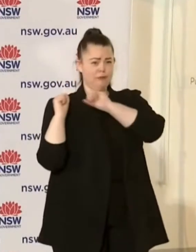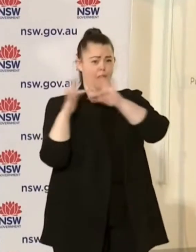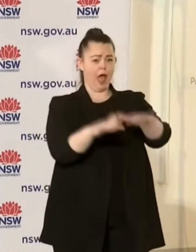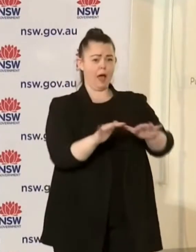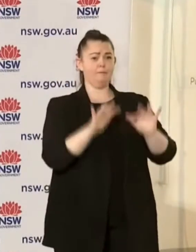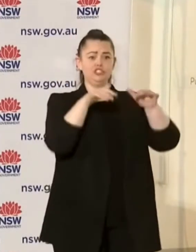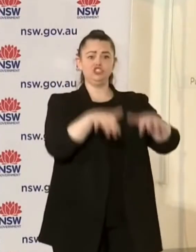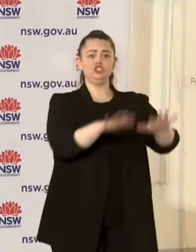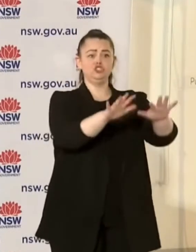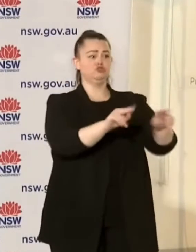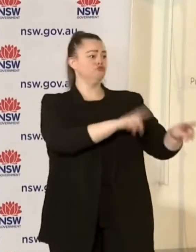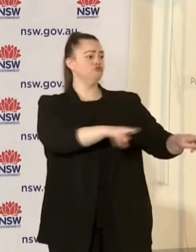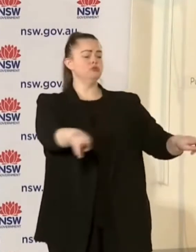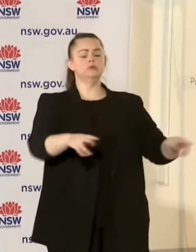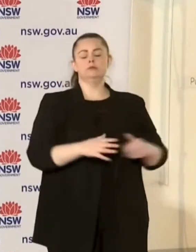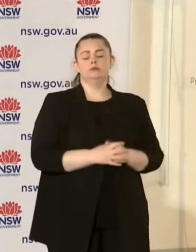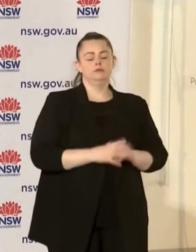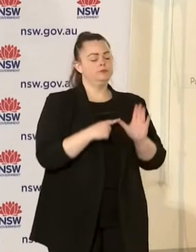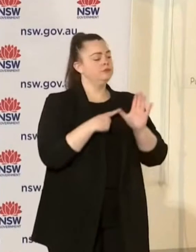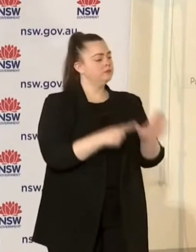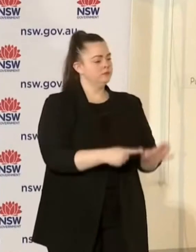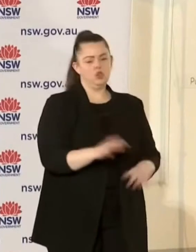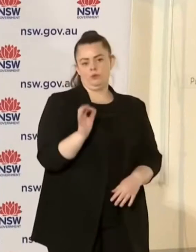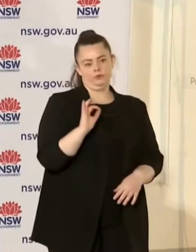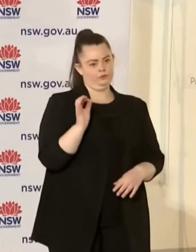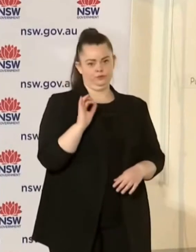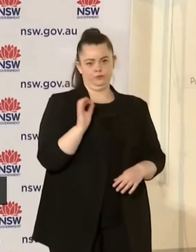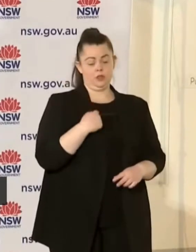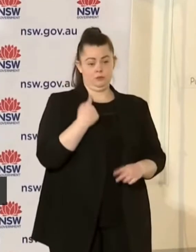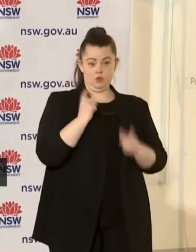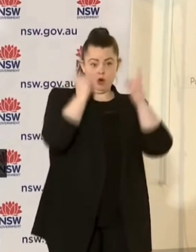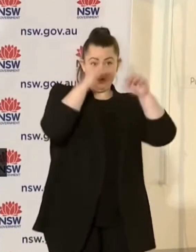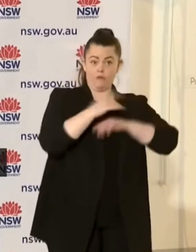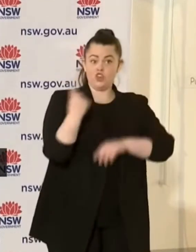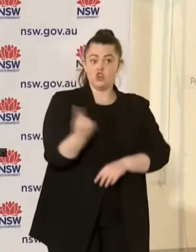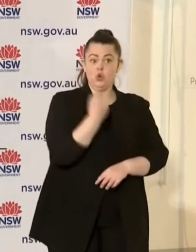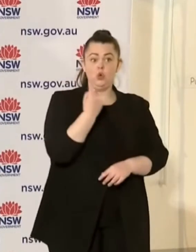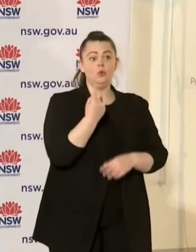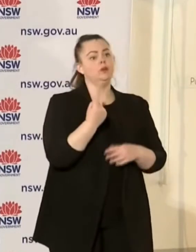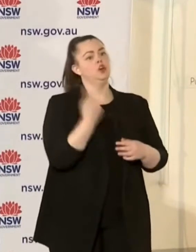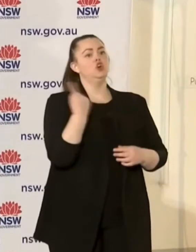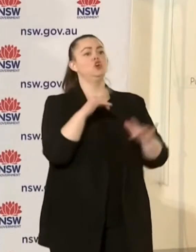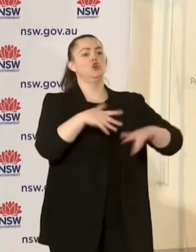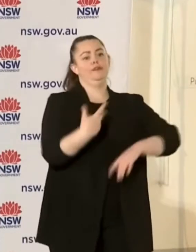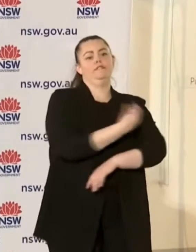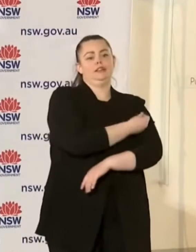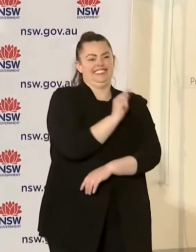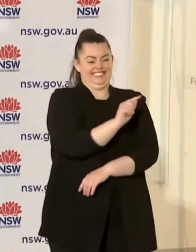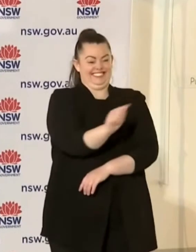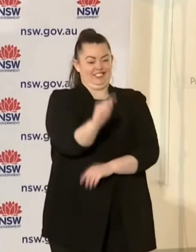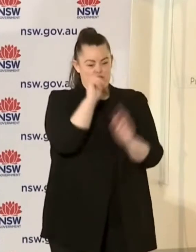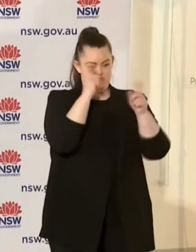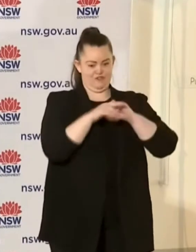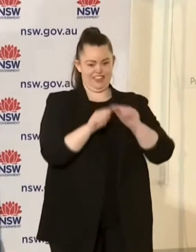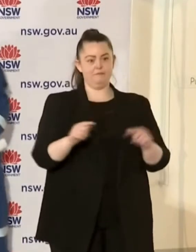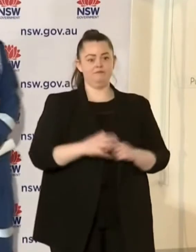No, I'm concerned about people that are not vaccinated. I think that the fresh air is actually, we know it